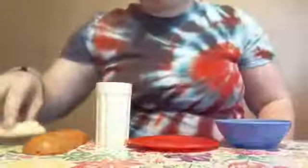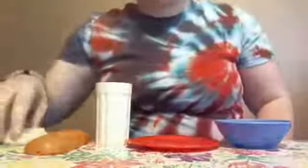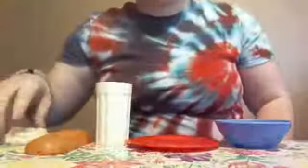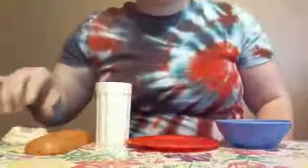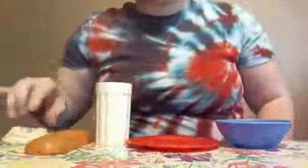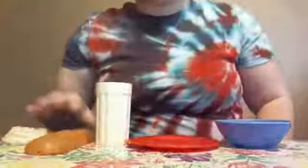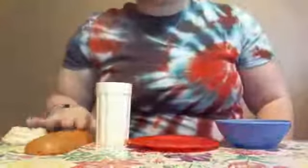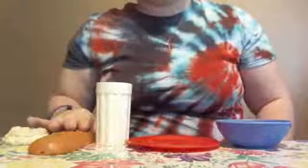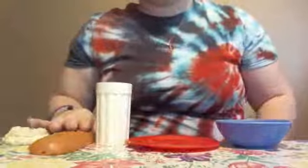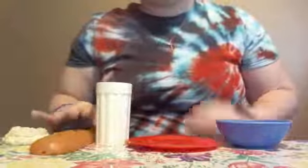our noodles.